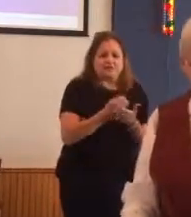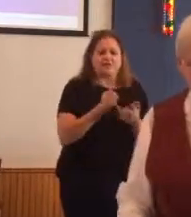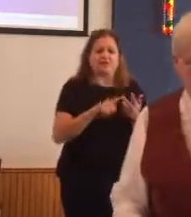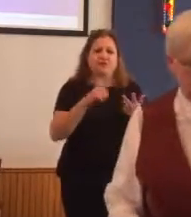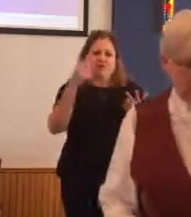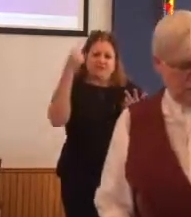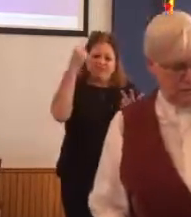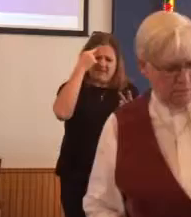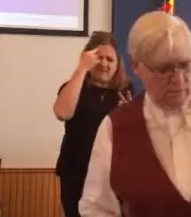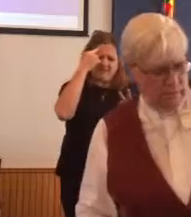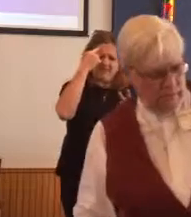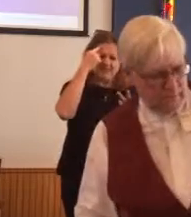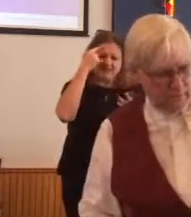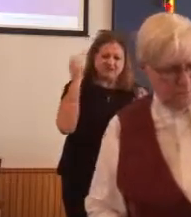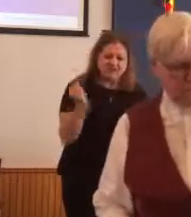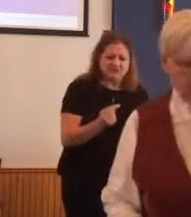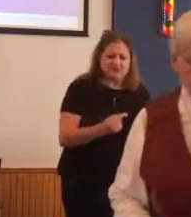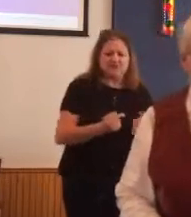mental injury,